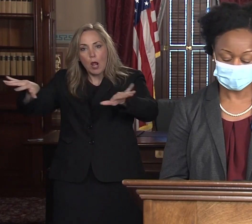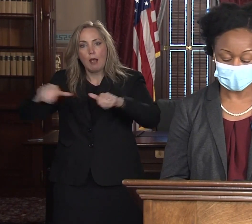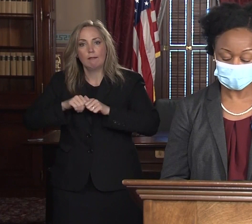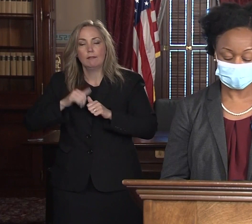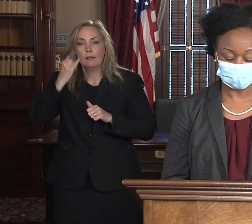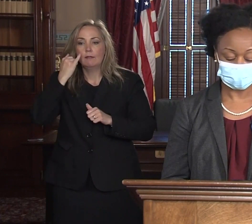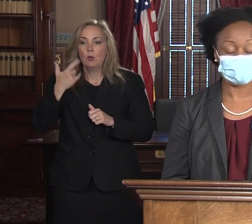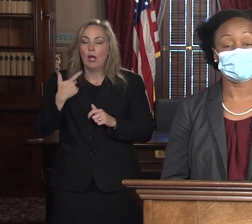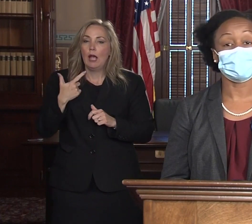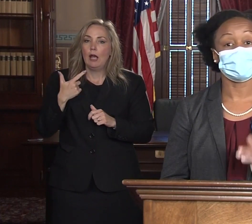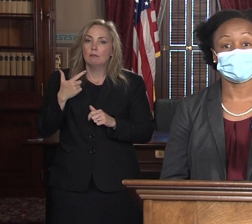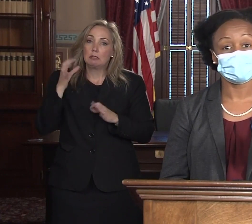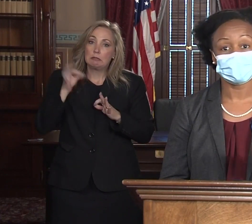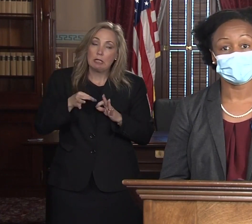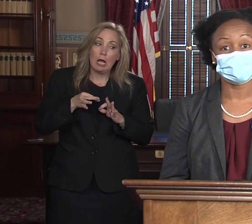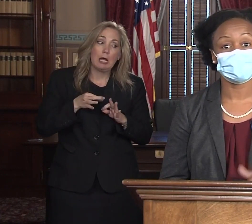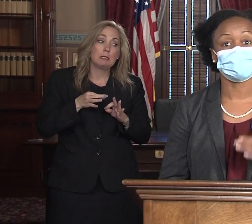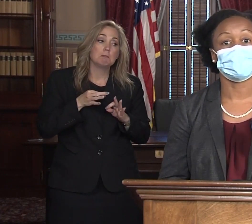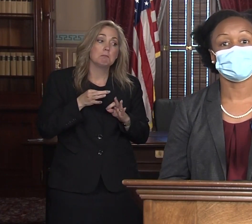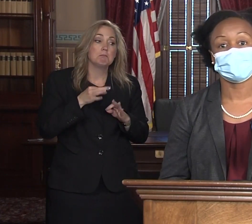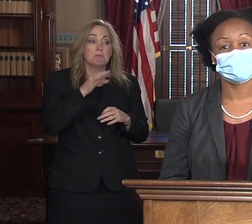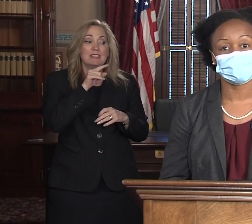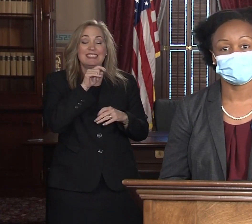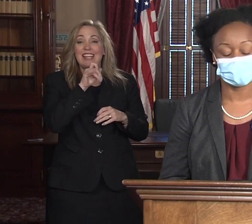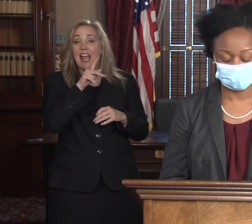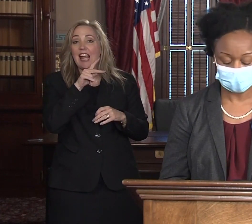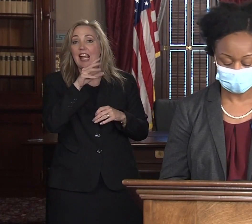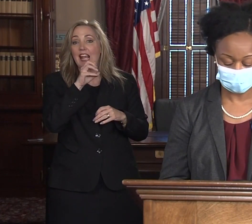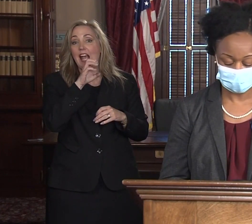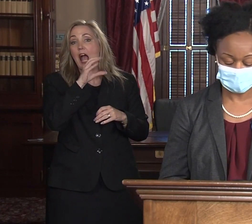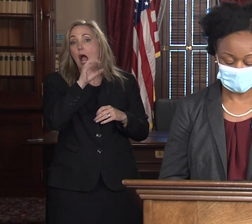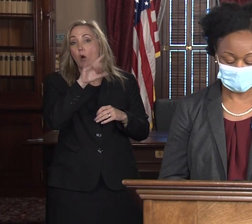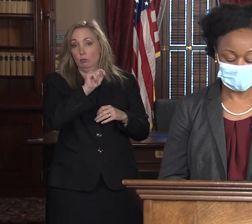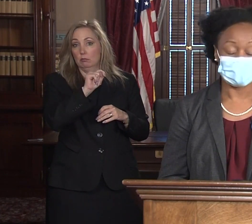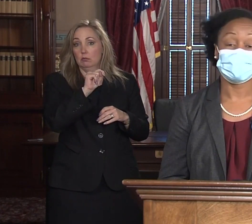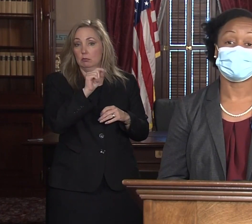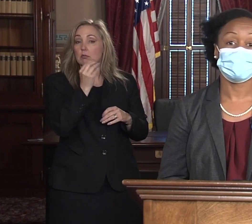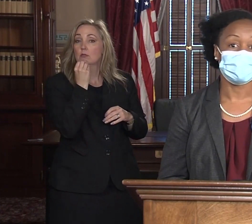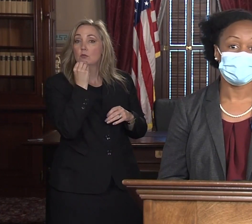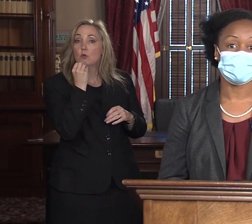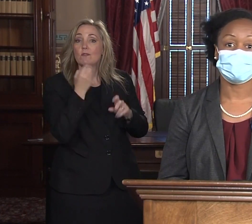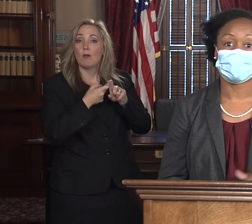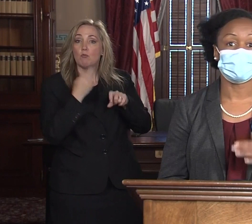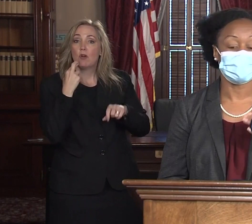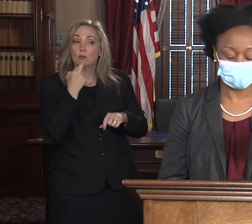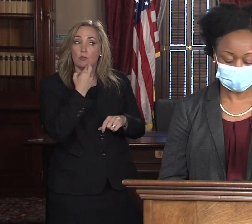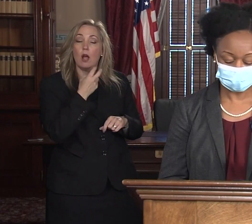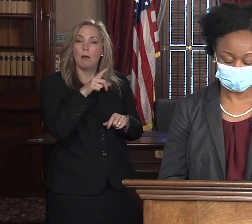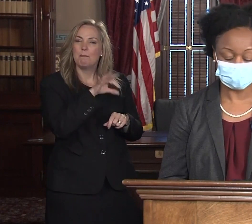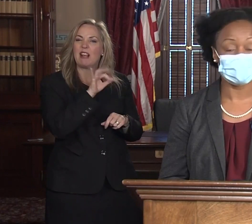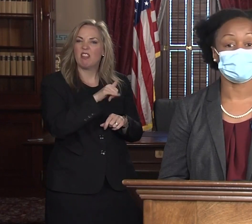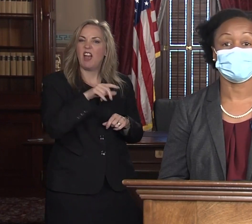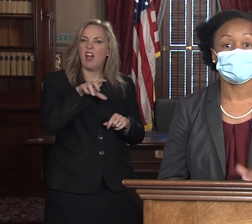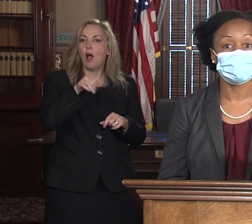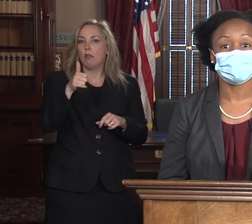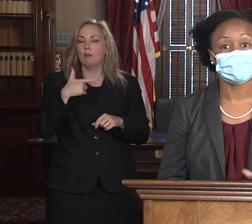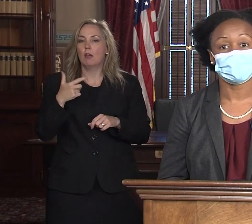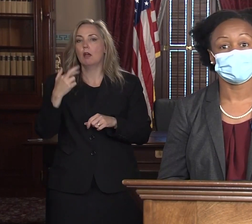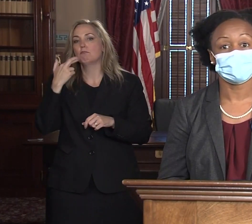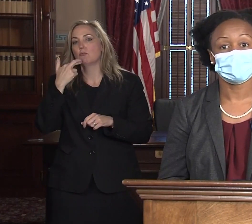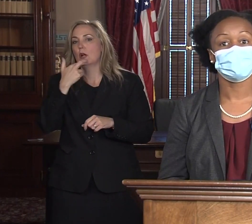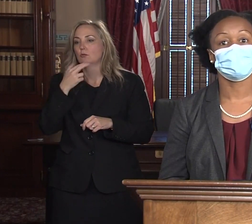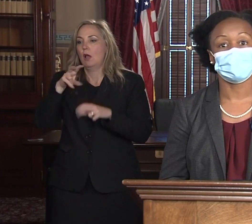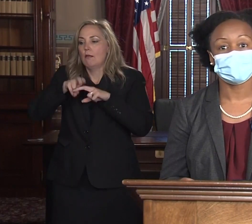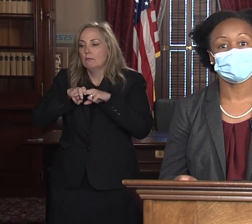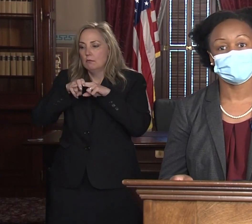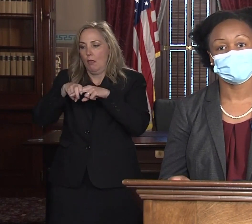between dining in a restaurant or getting takeout, strongly consider getting takeout. If you have a choice between going to the movies or renting one at